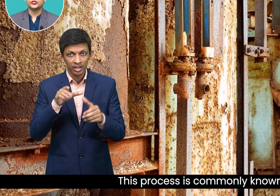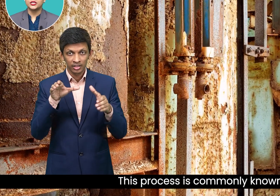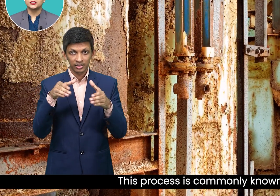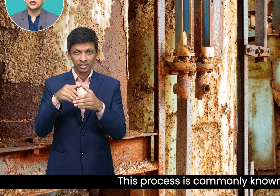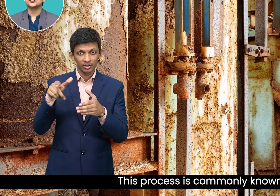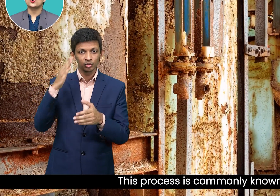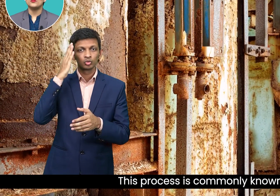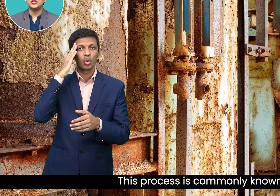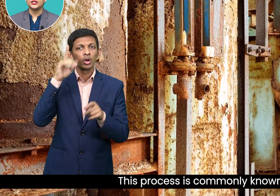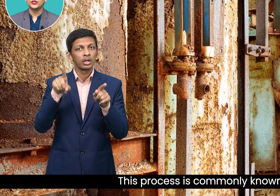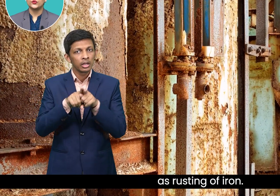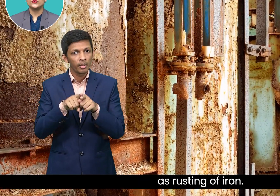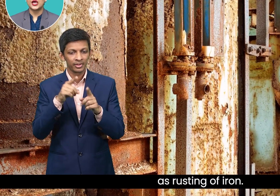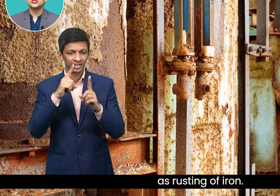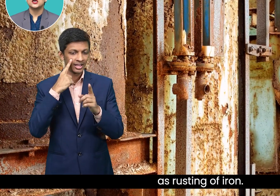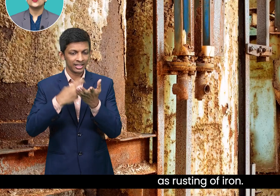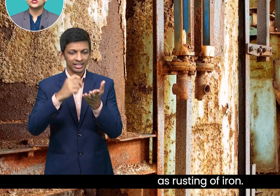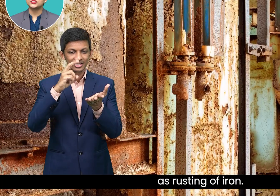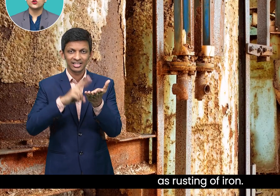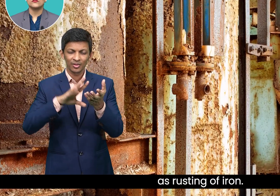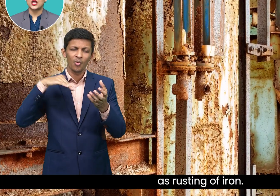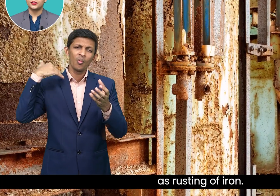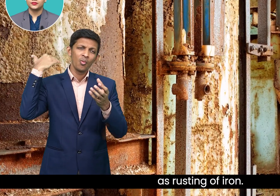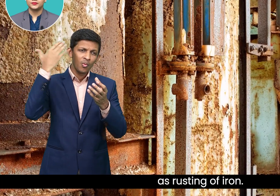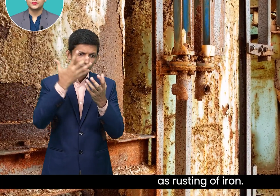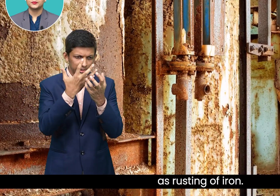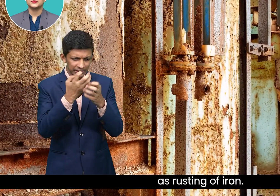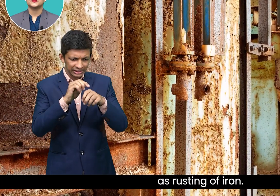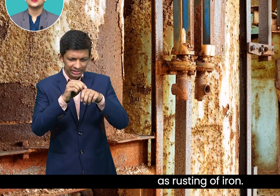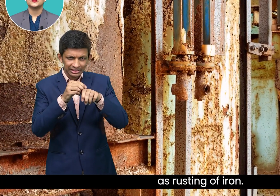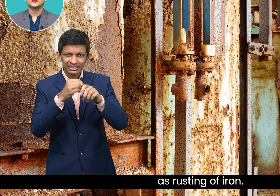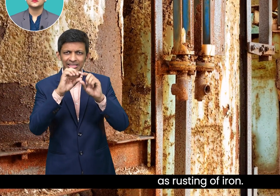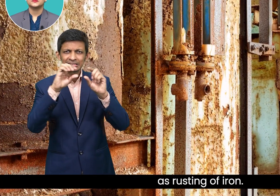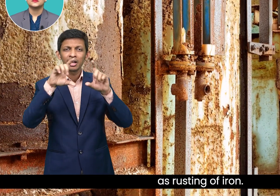This process is commonly known as rusting of iron.